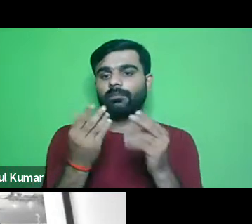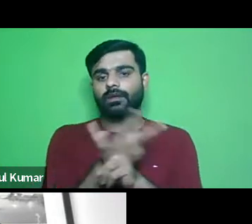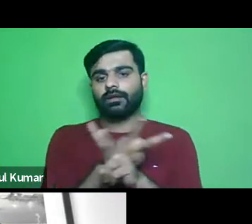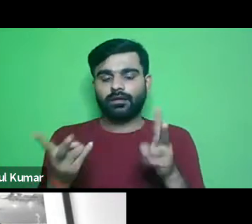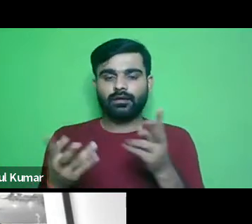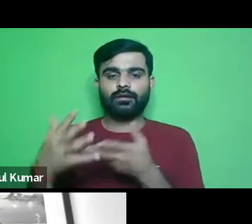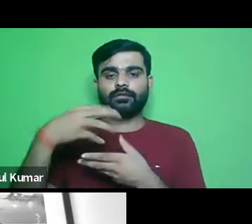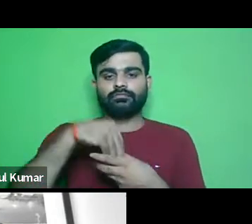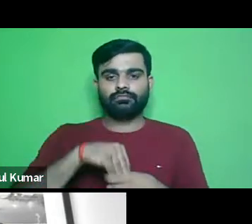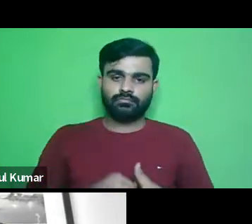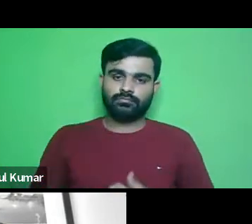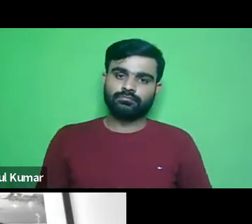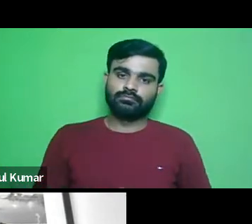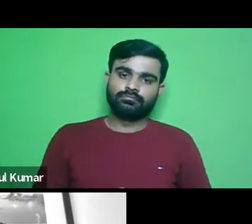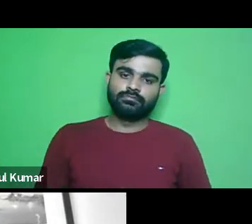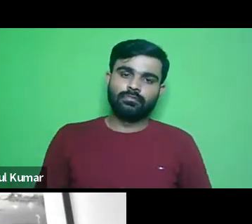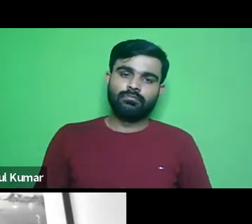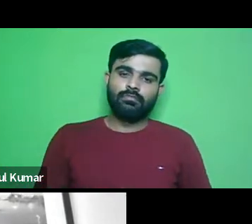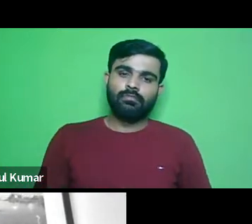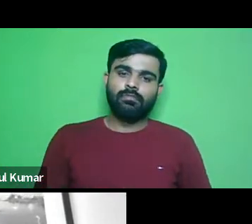safeguards for